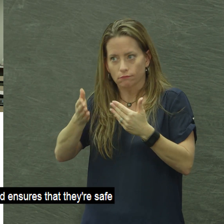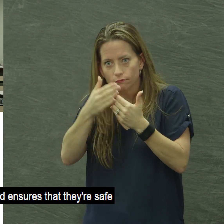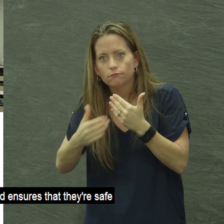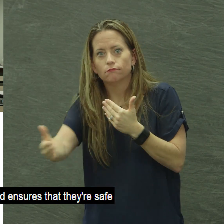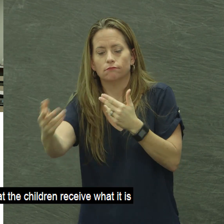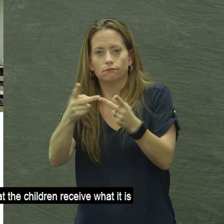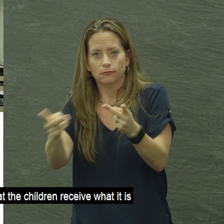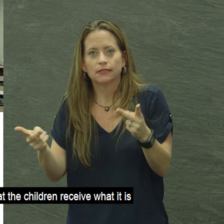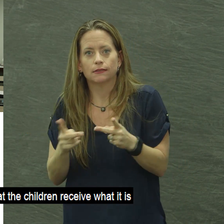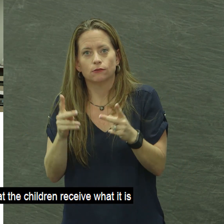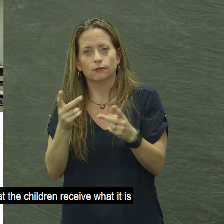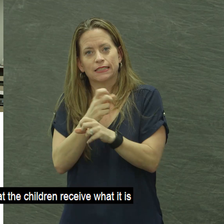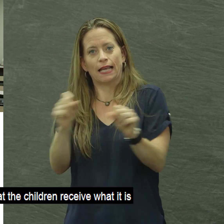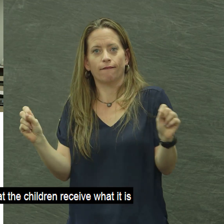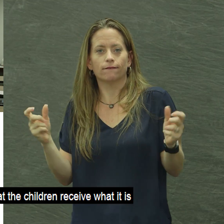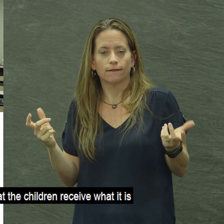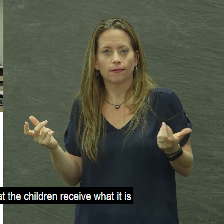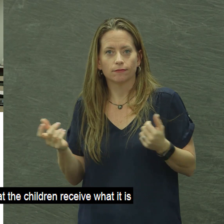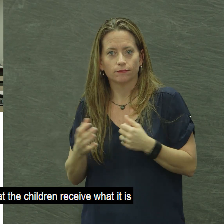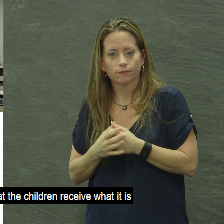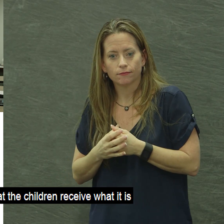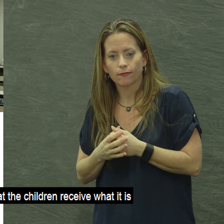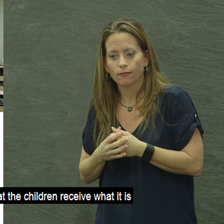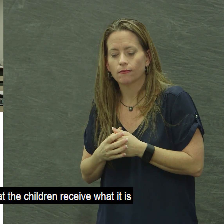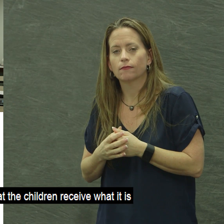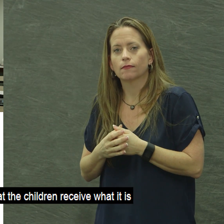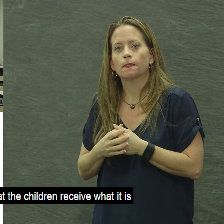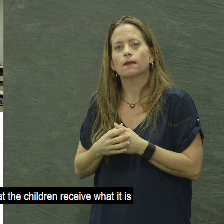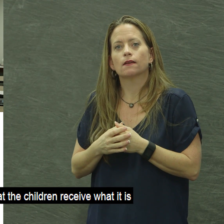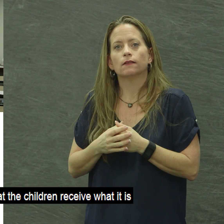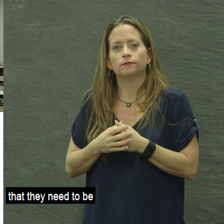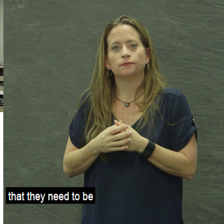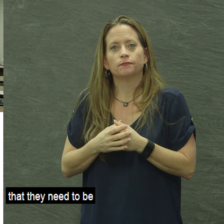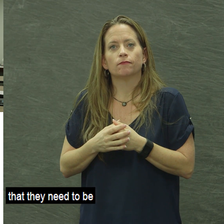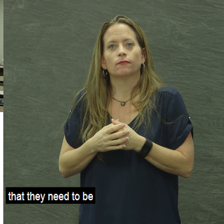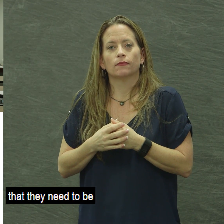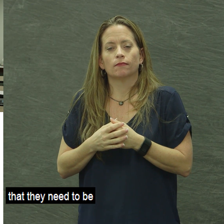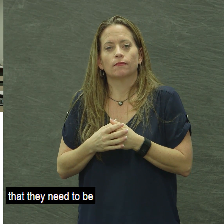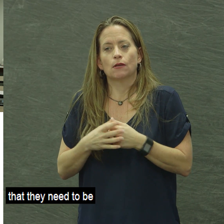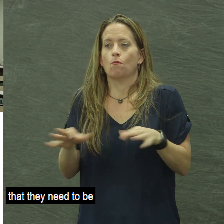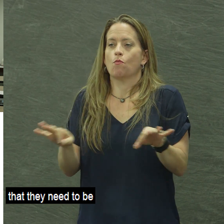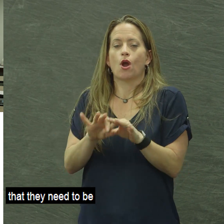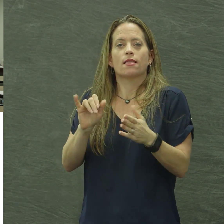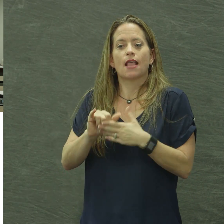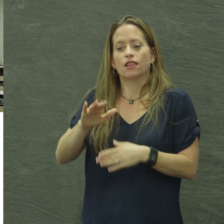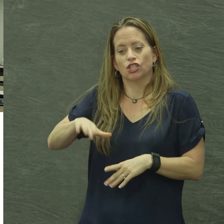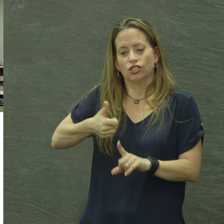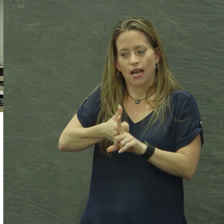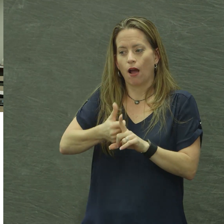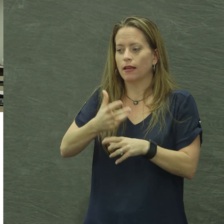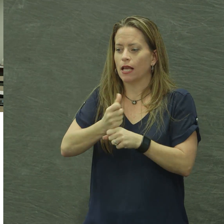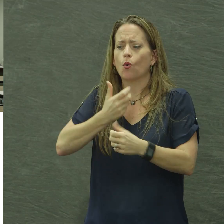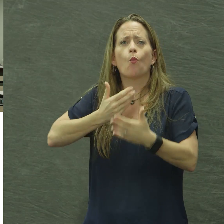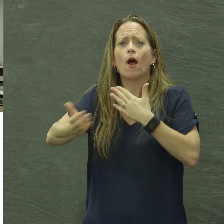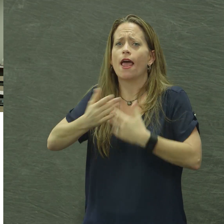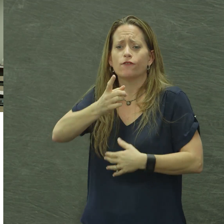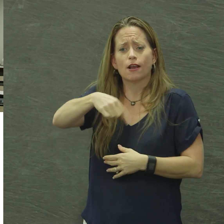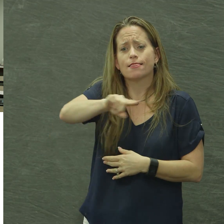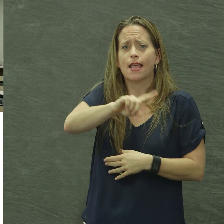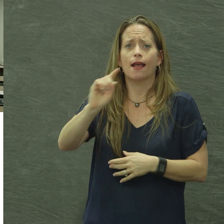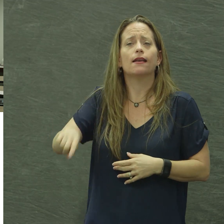safe and that the children receive what it is that they need to be